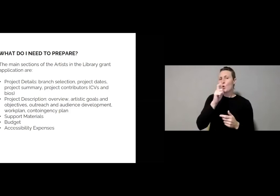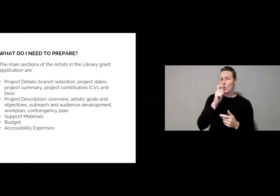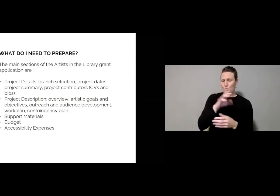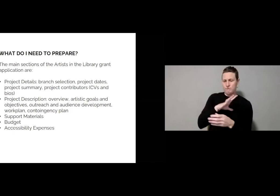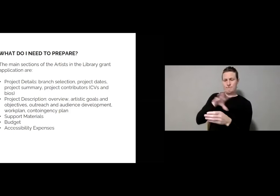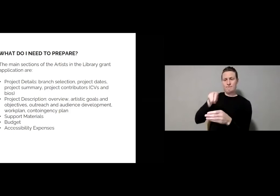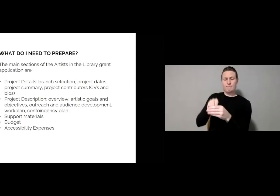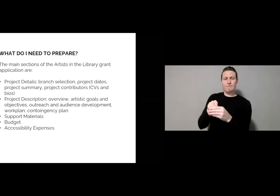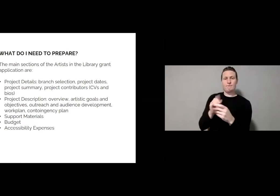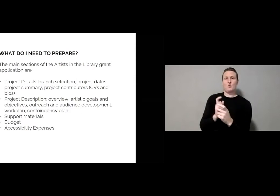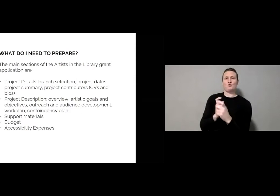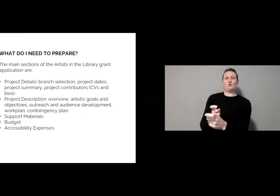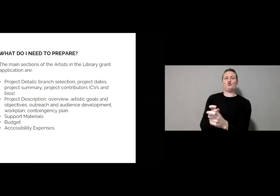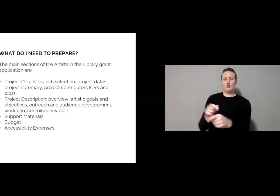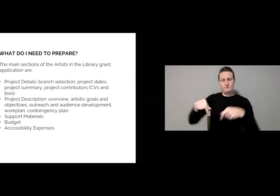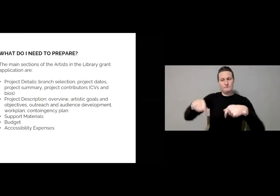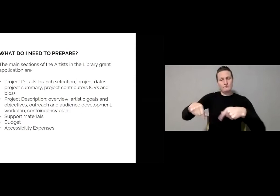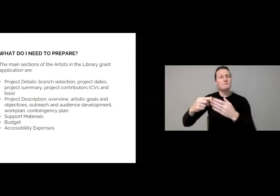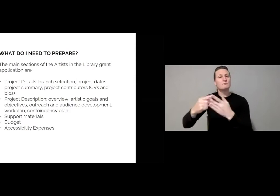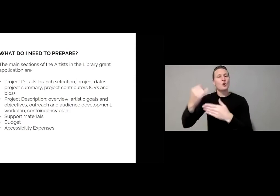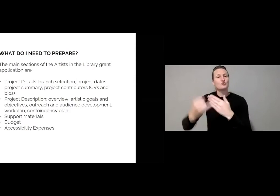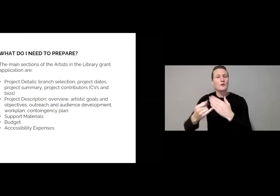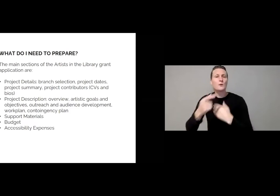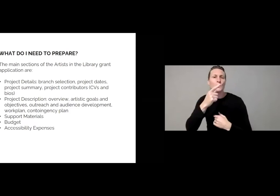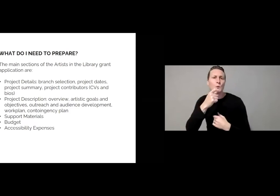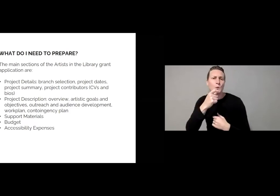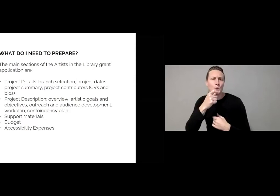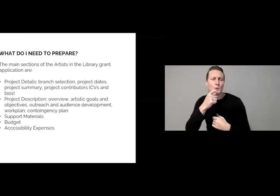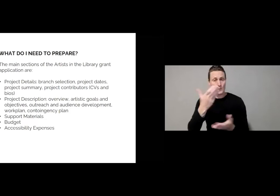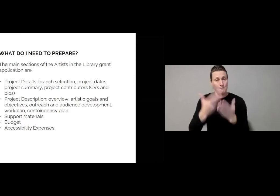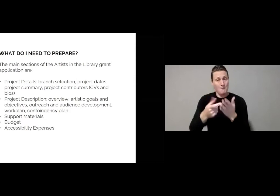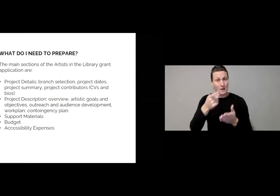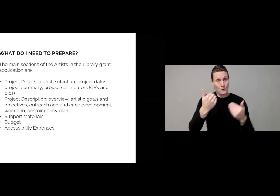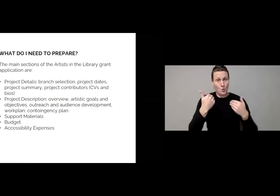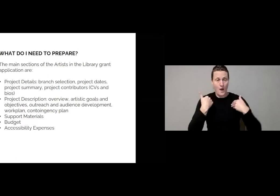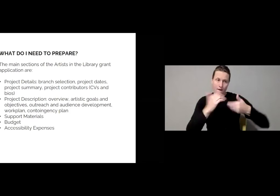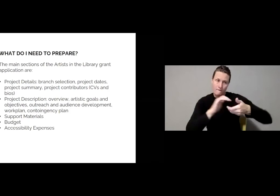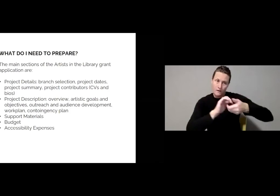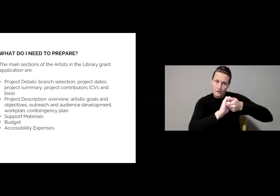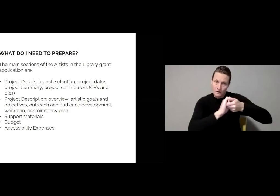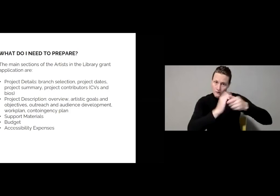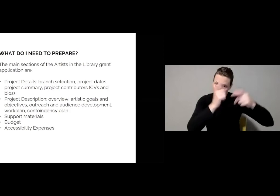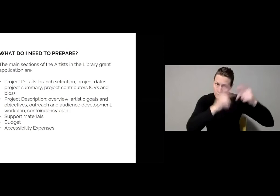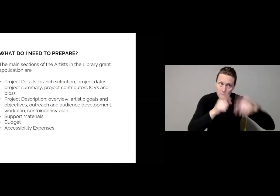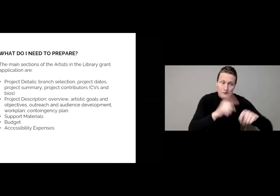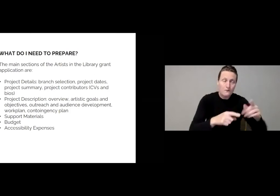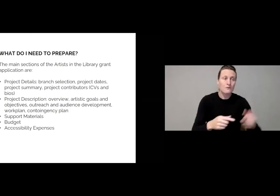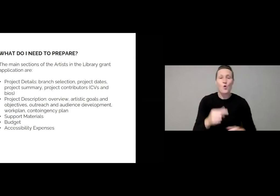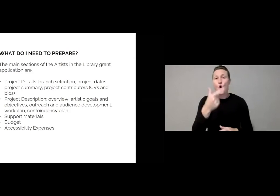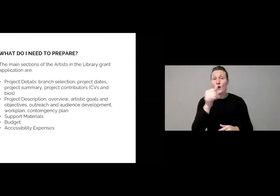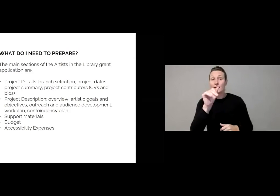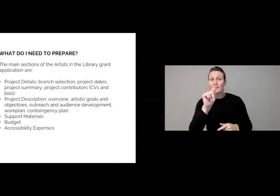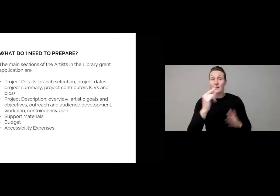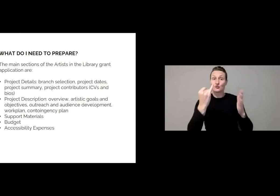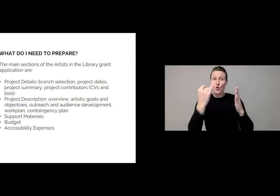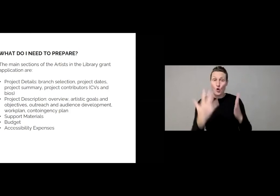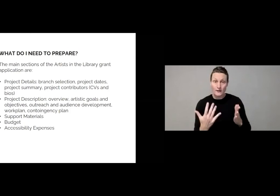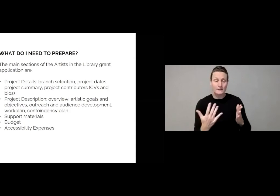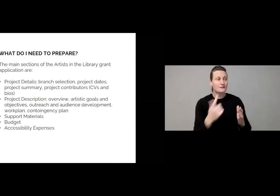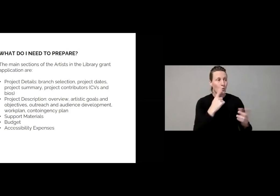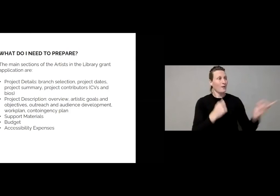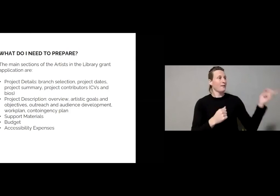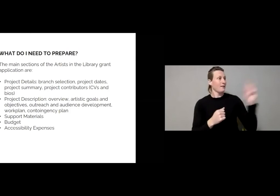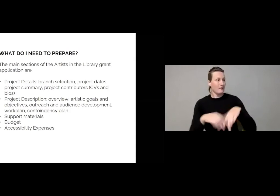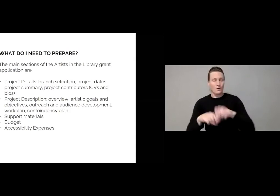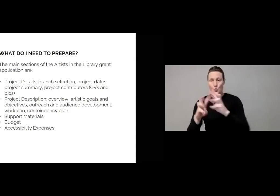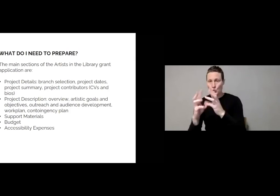that's totally okay, but you may have some collaborators that you're bringing in. Maybe you're having guest artists to come in and do workshops or